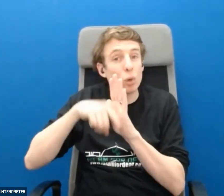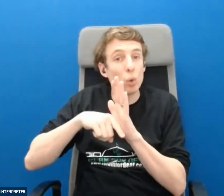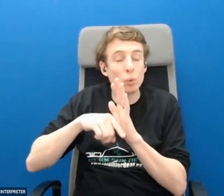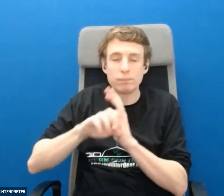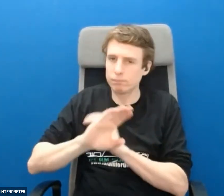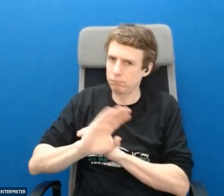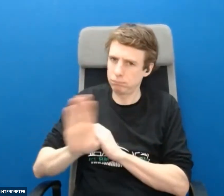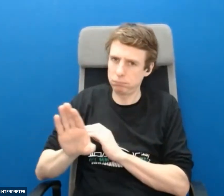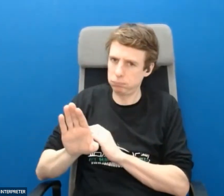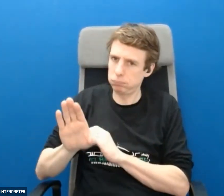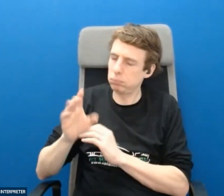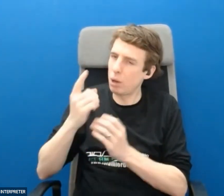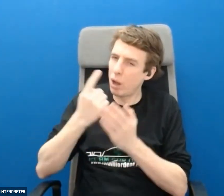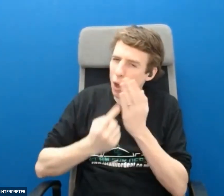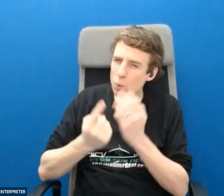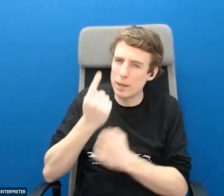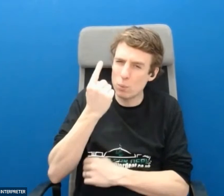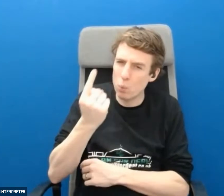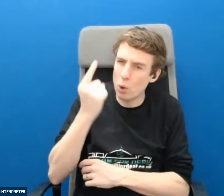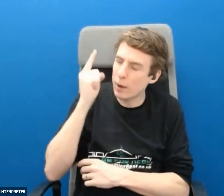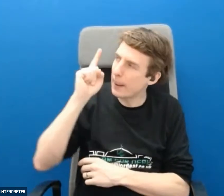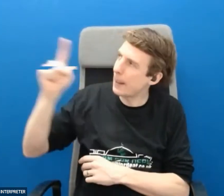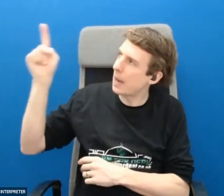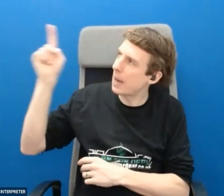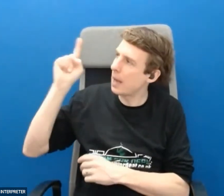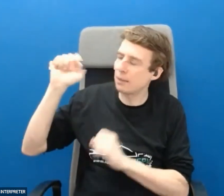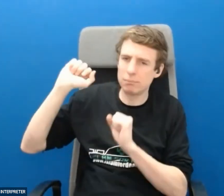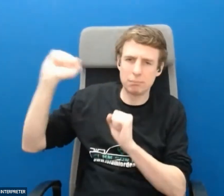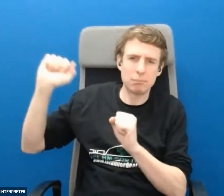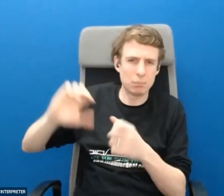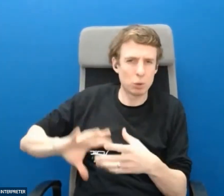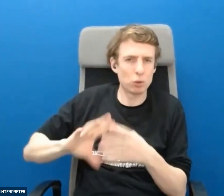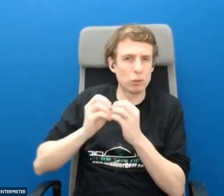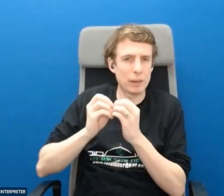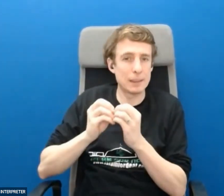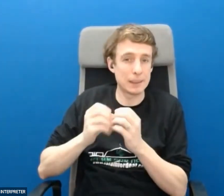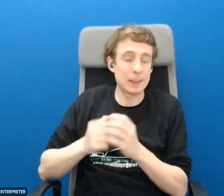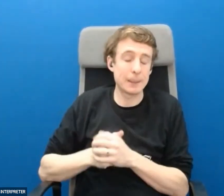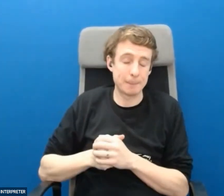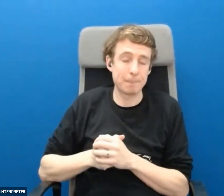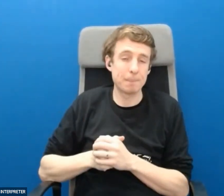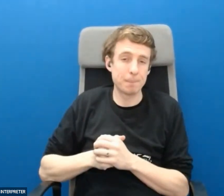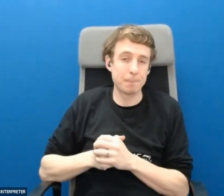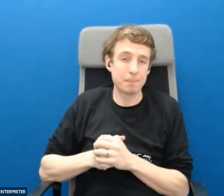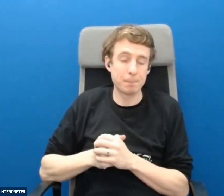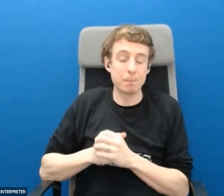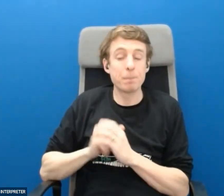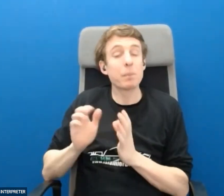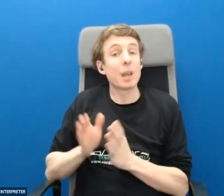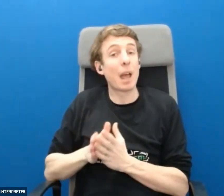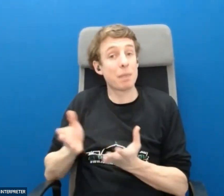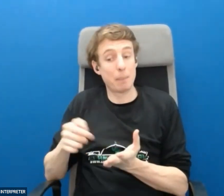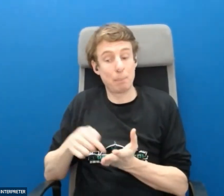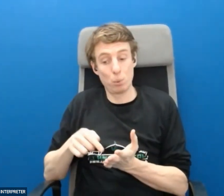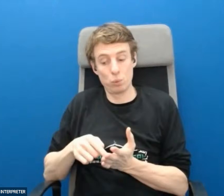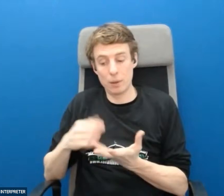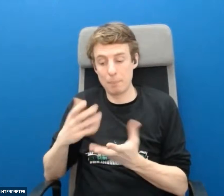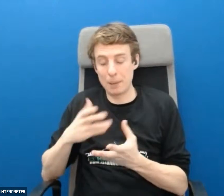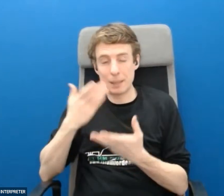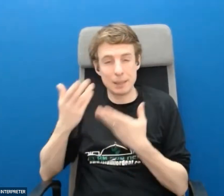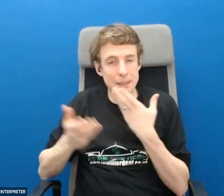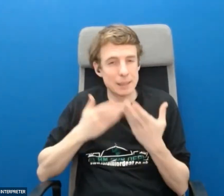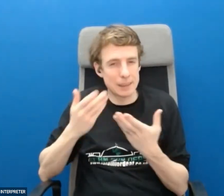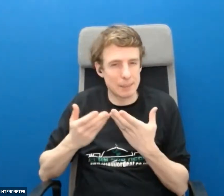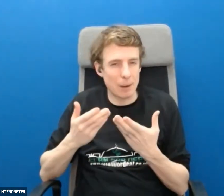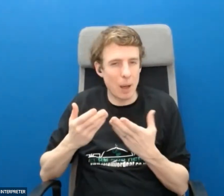is for him. And actually Shaykh Ibn Uthaymeen, he explains the amr, or the affair, not